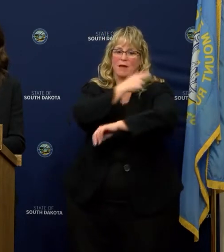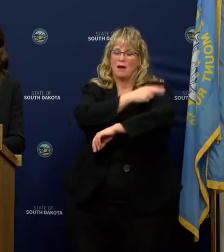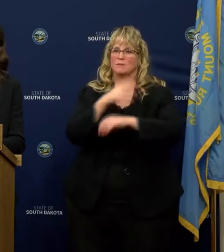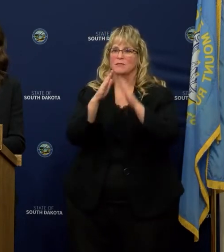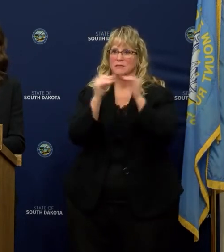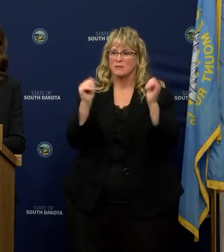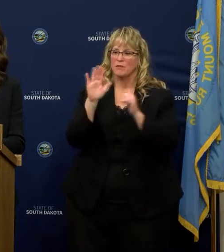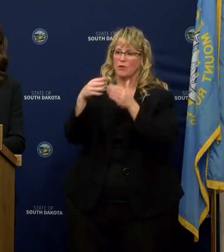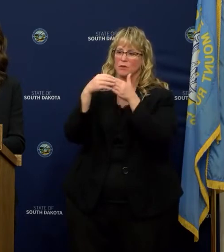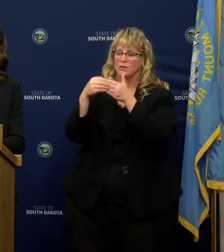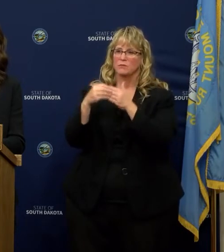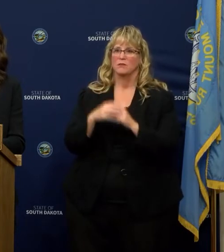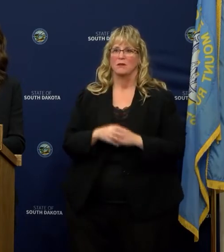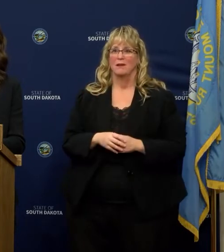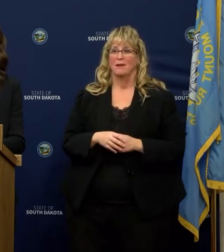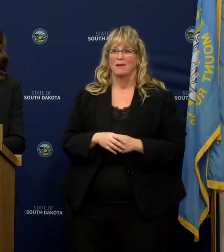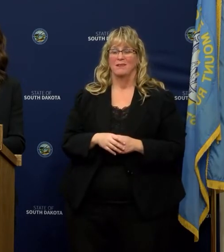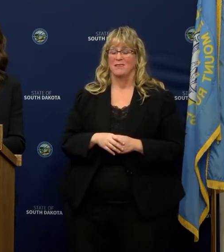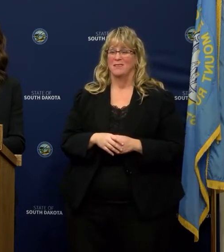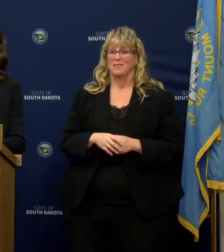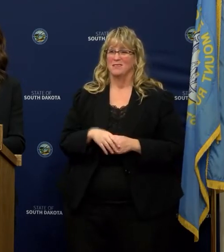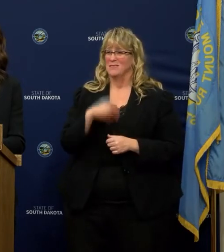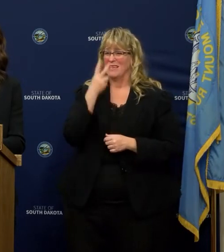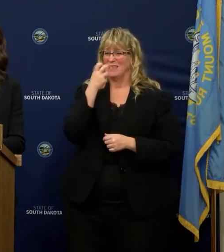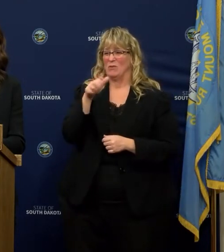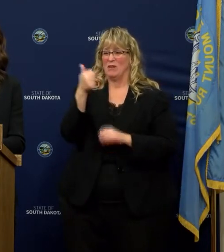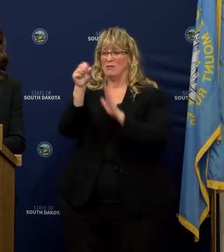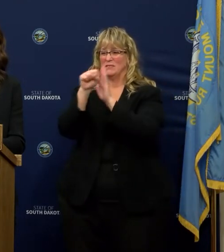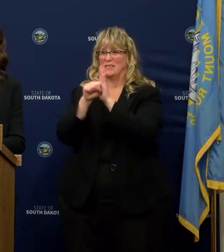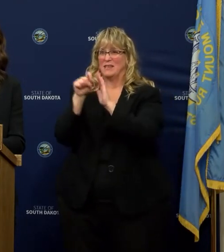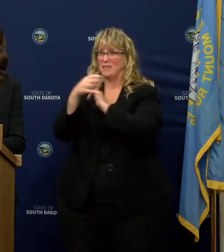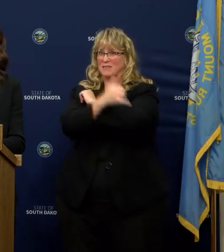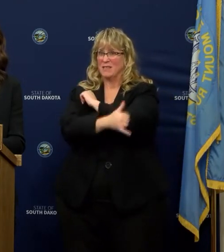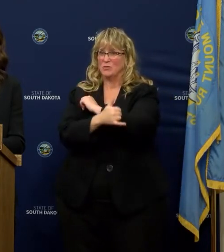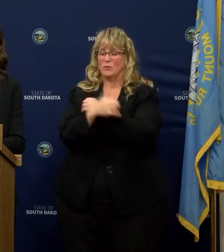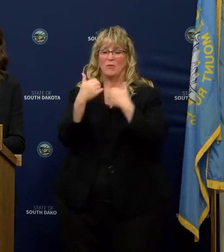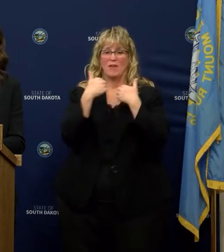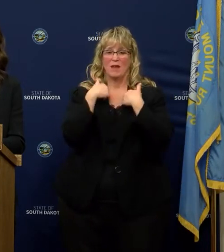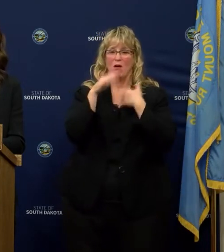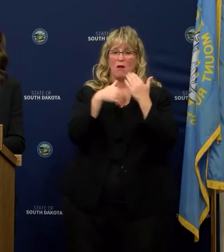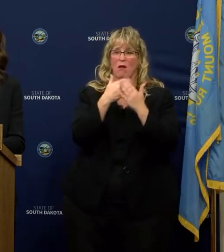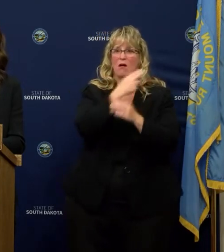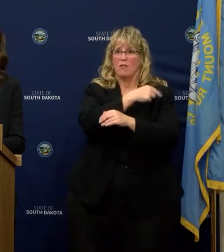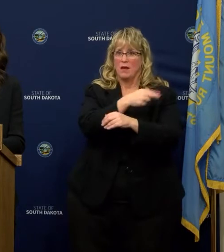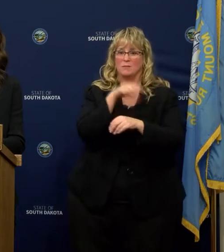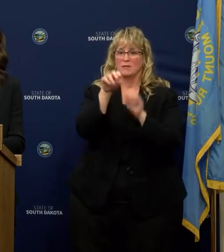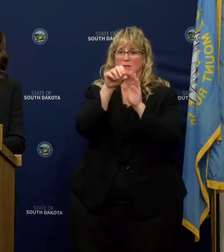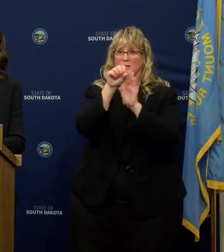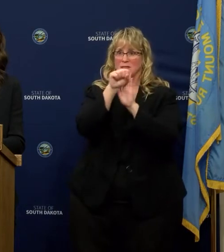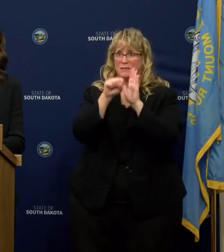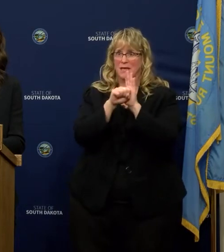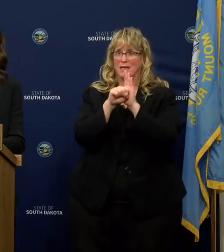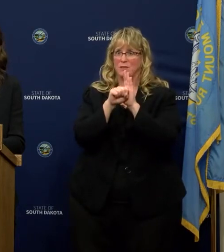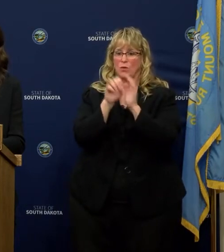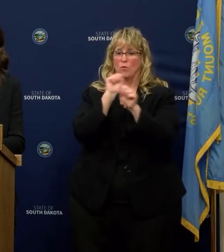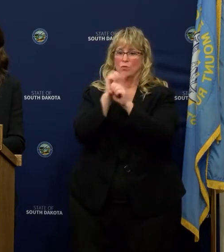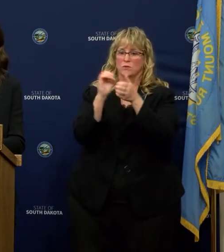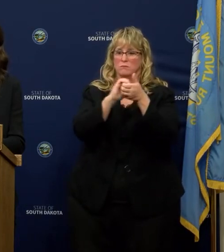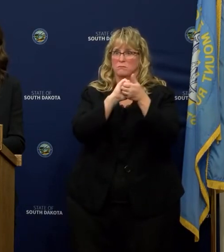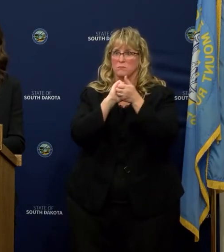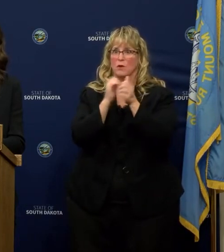systems, because I don't think in any other state in this country have we had all the hospital systems in a state stand side by side